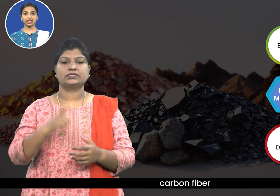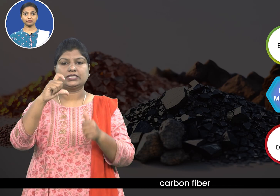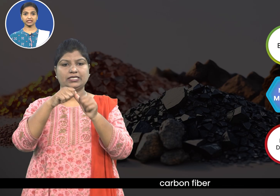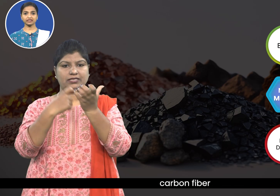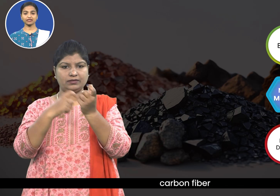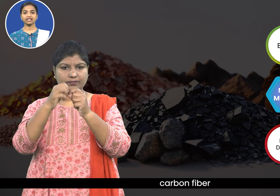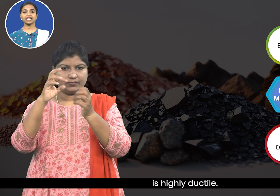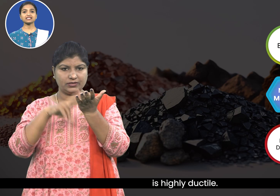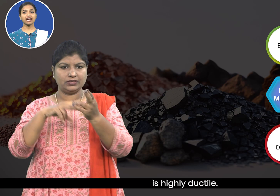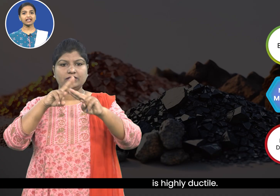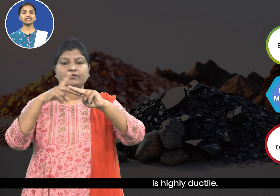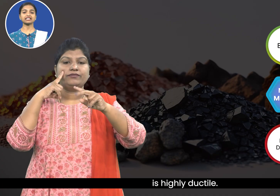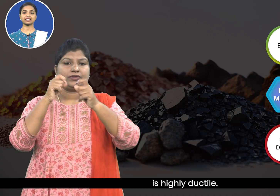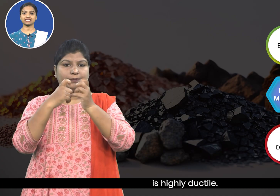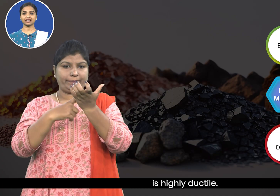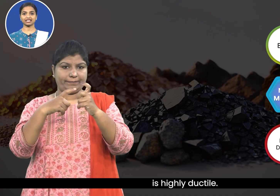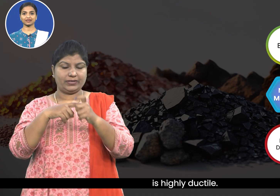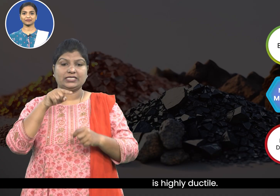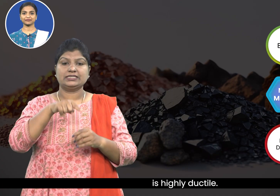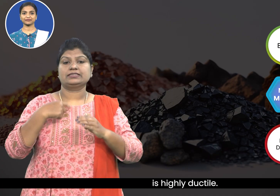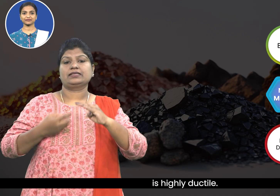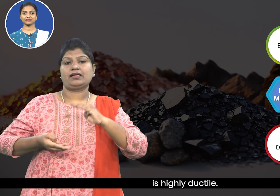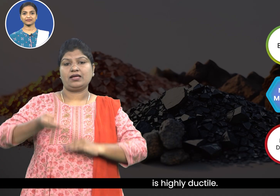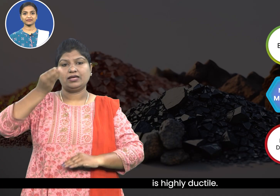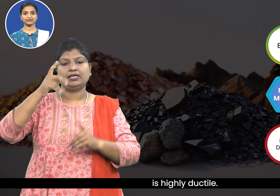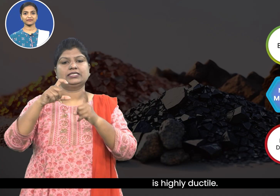Carbon fiber is highly ductile.